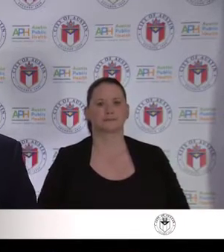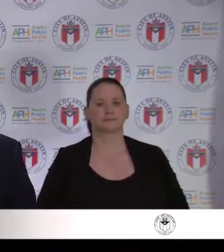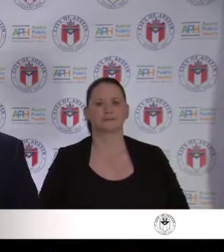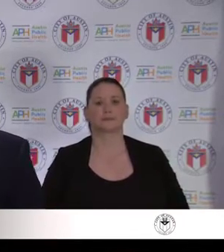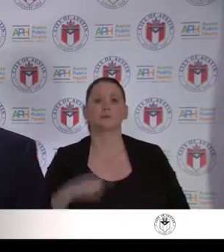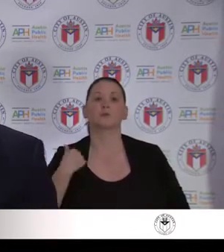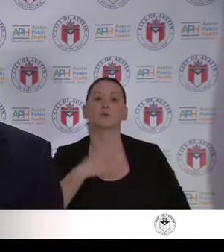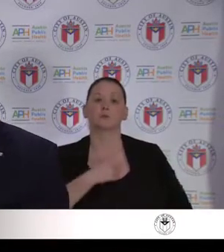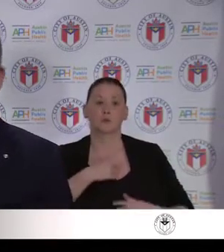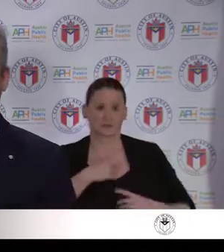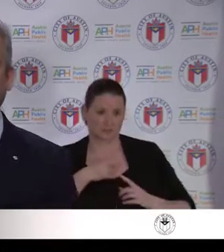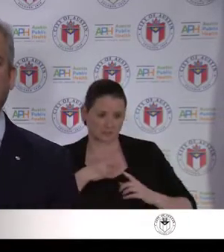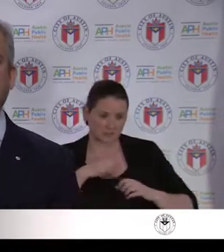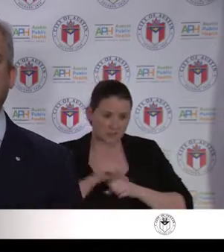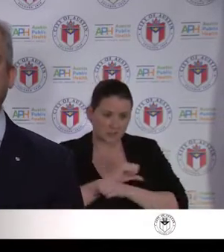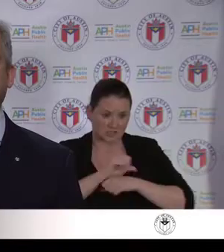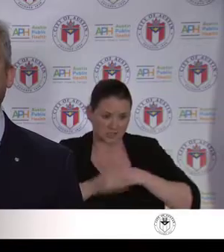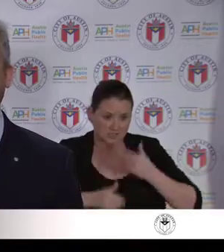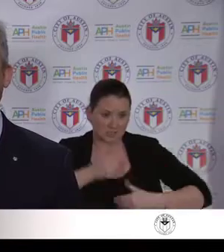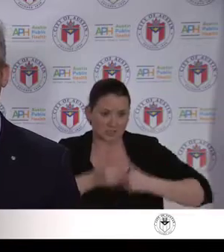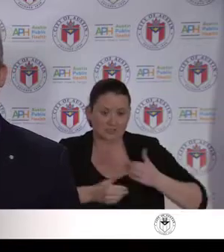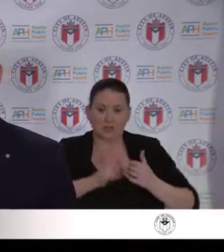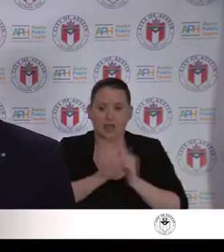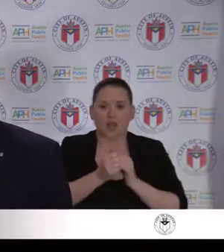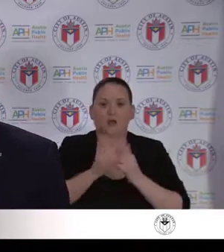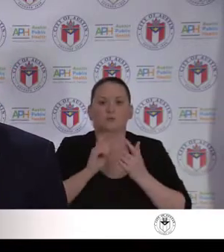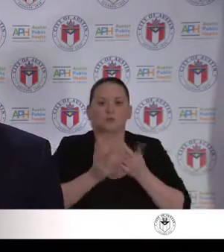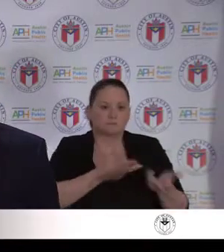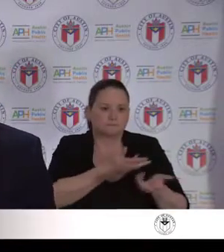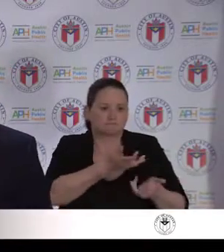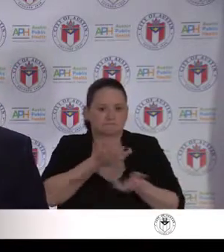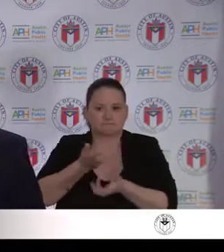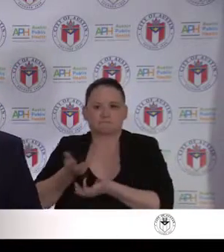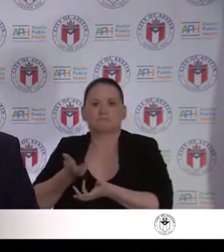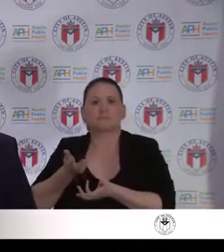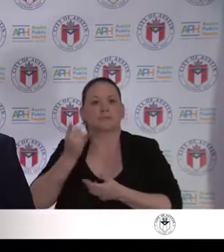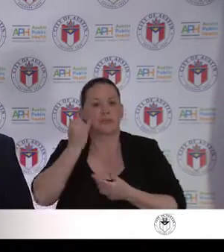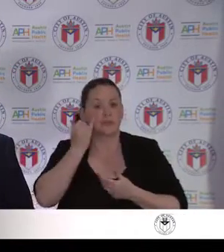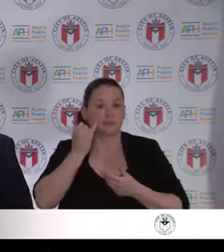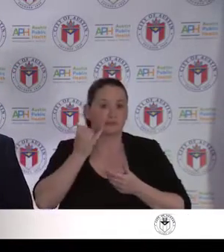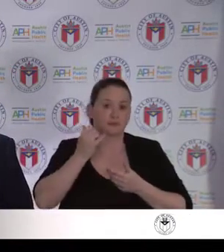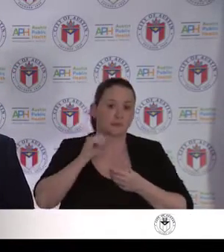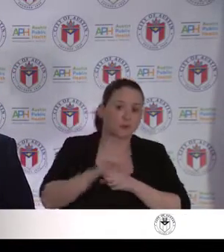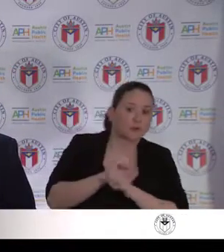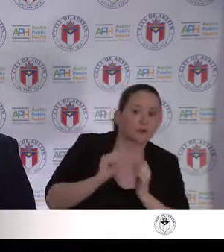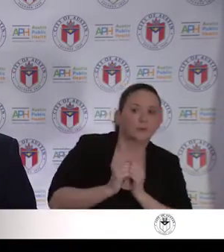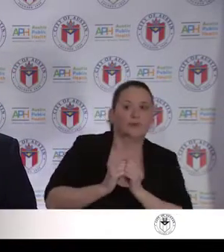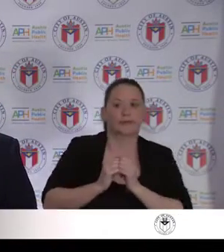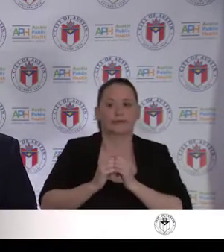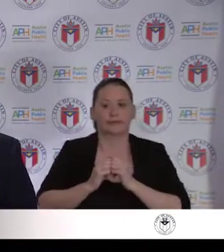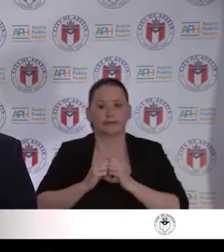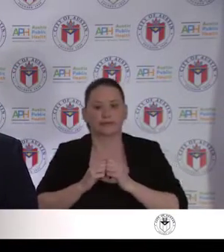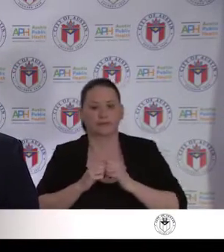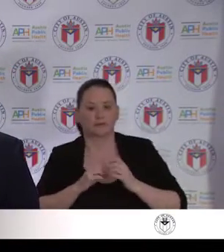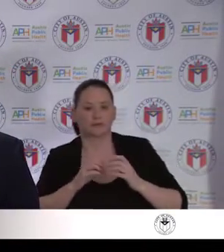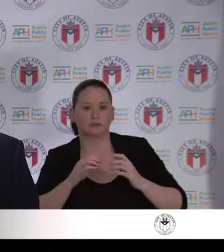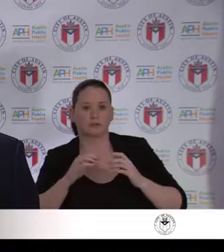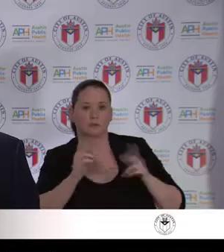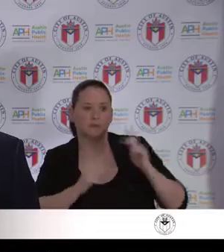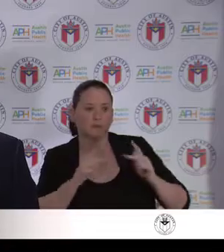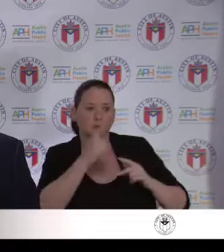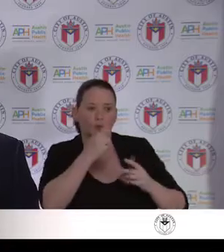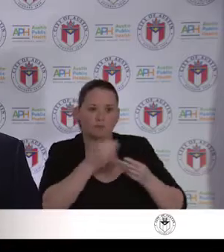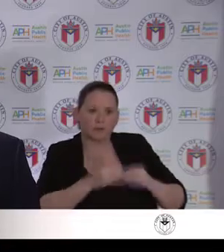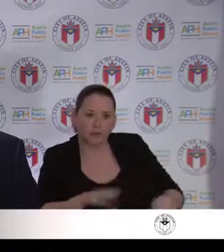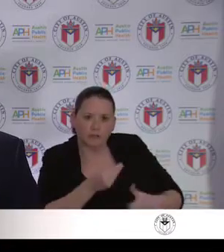We're working ways, as many as we can, to work with those that are working with and dealing with lost income, and